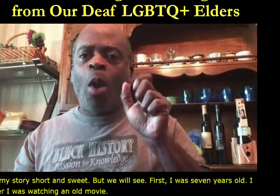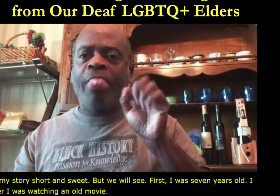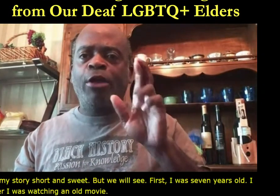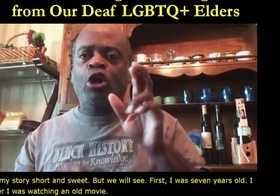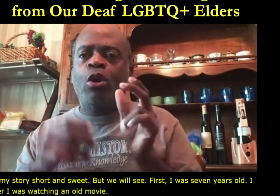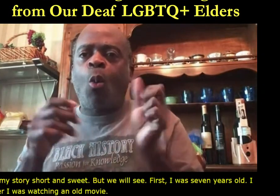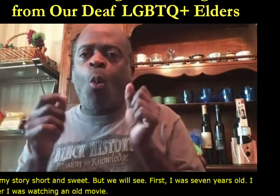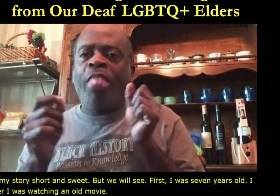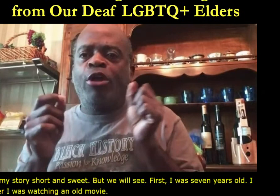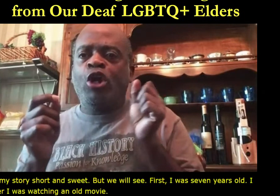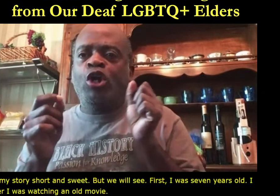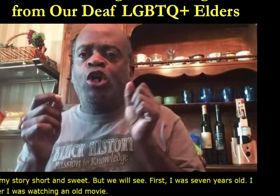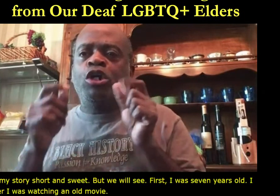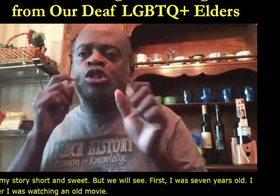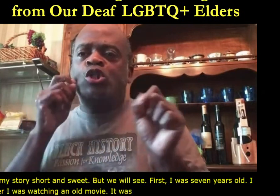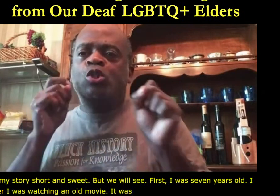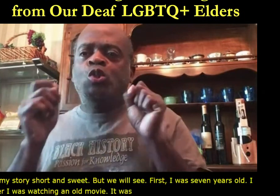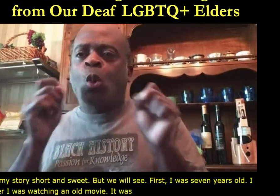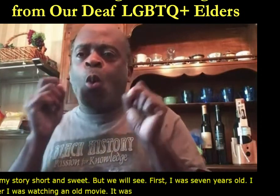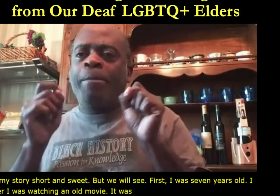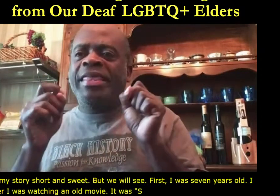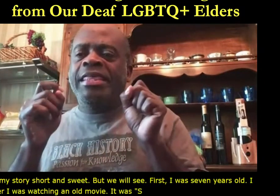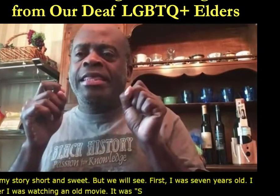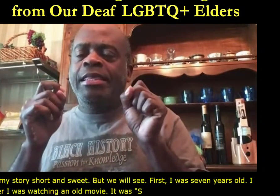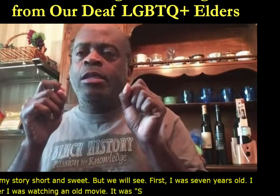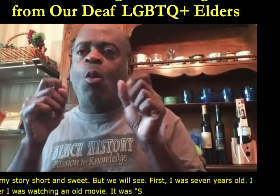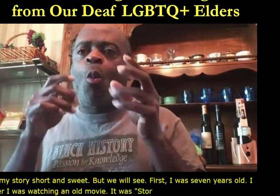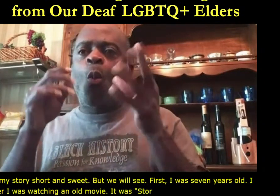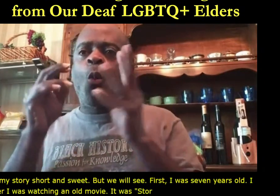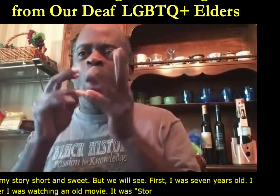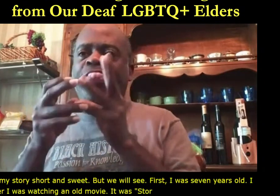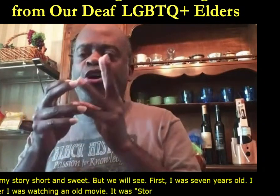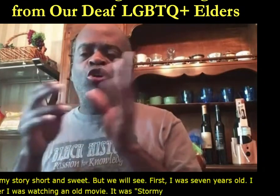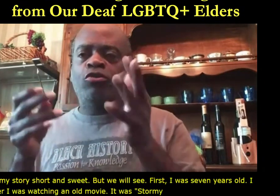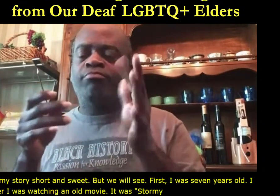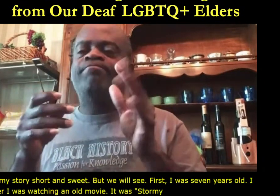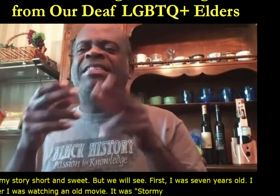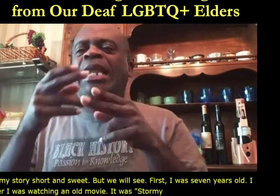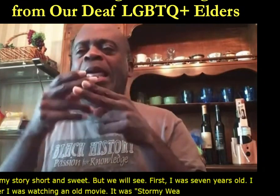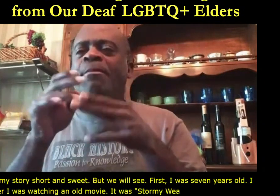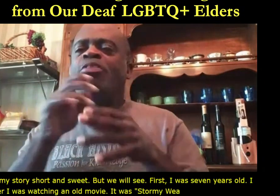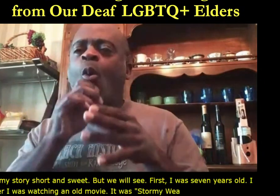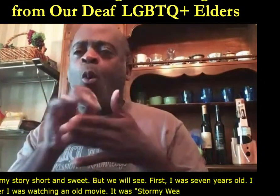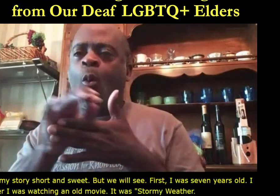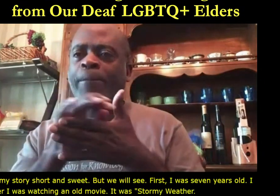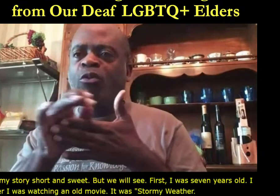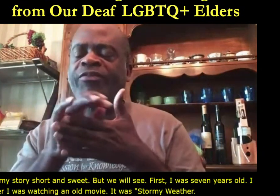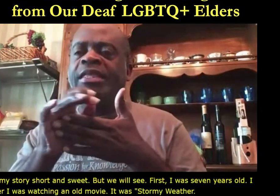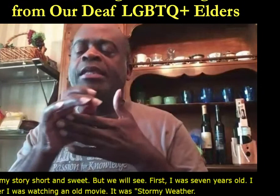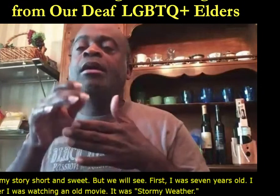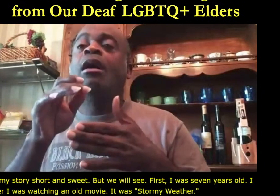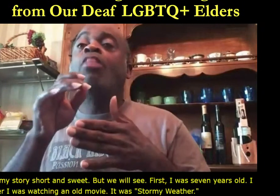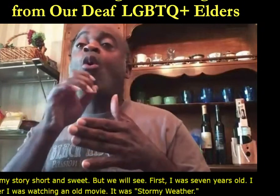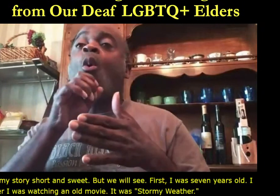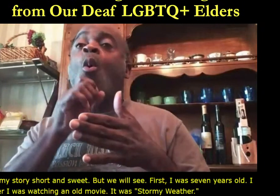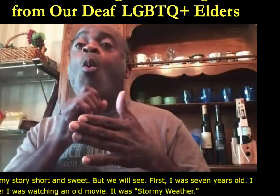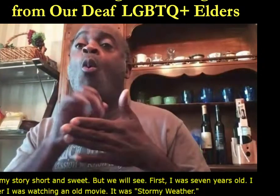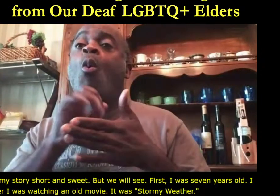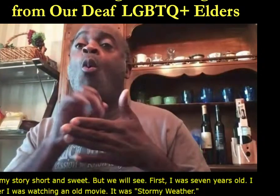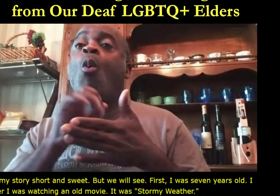stormy weather stormy weather um and that that was the name of the movie that i